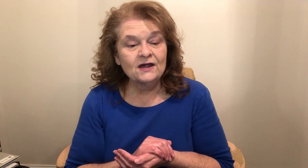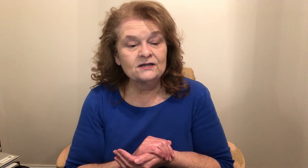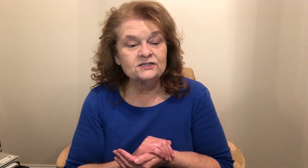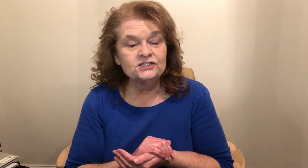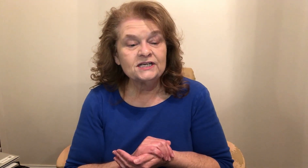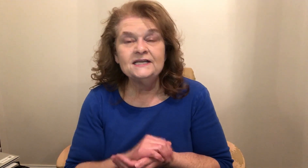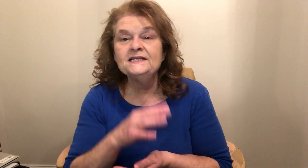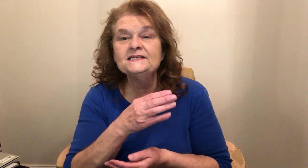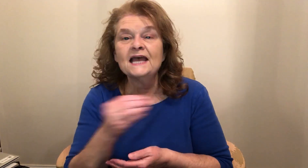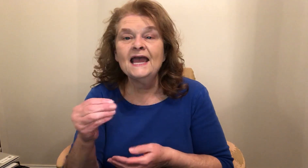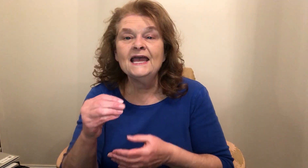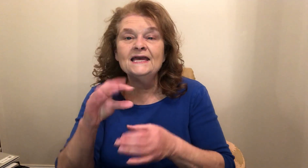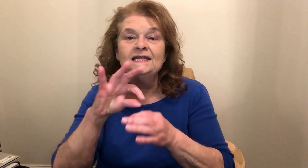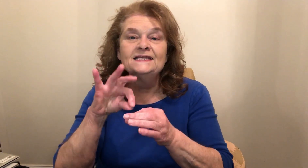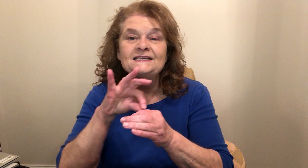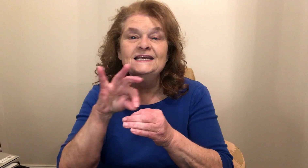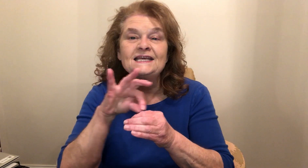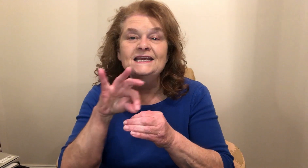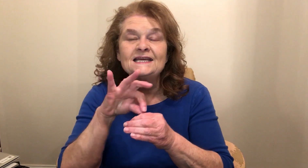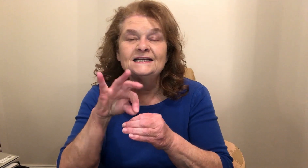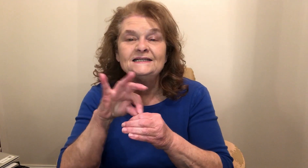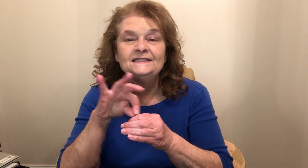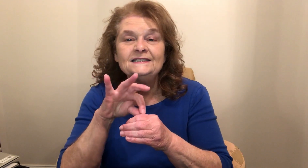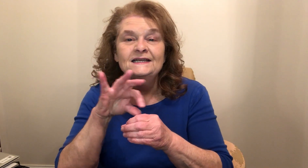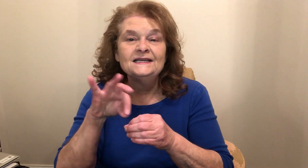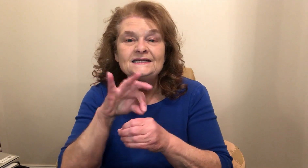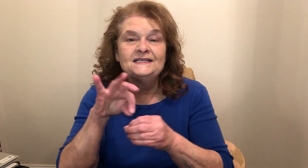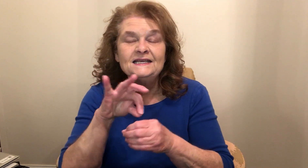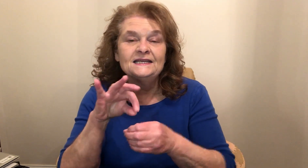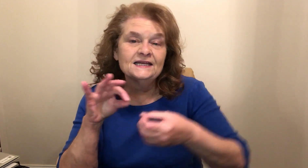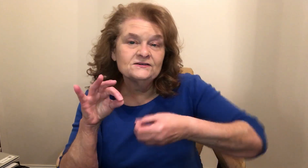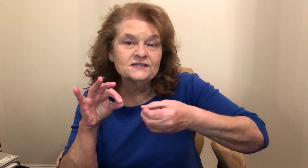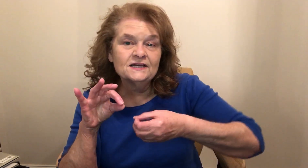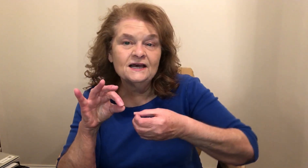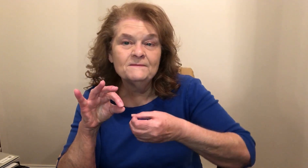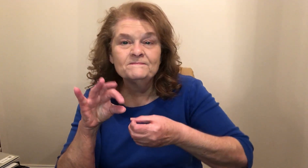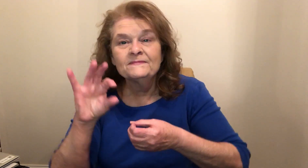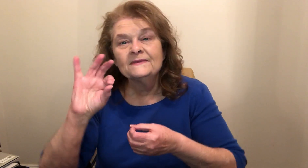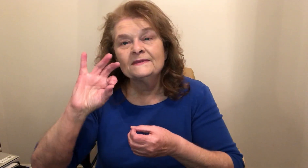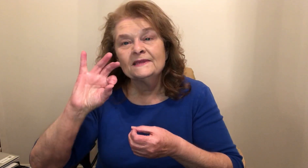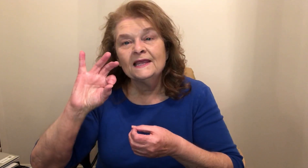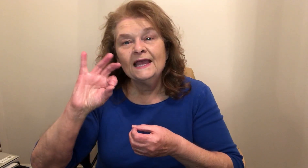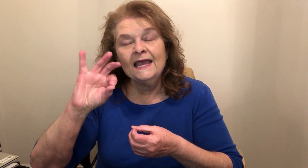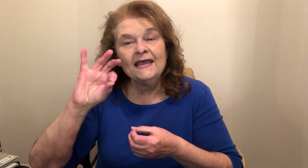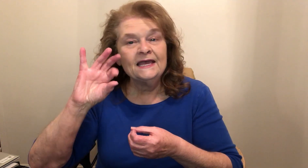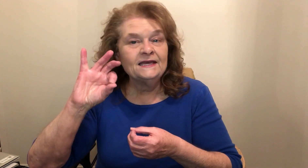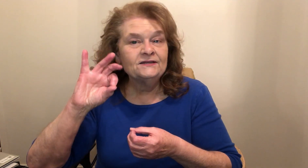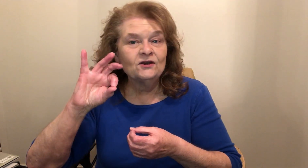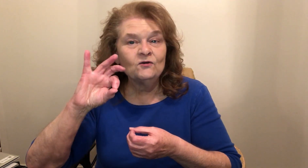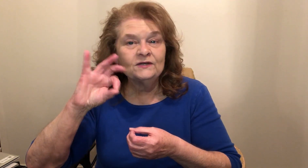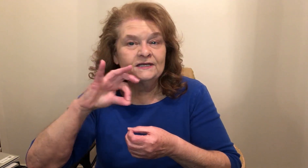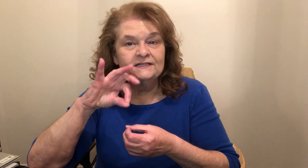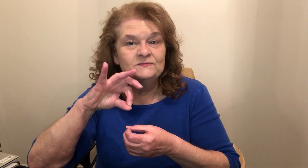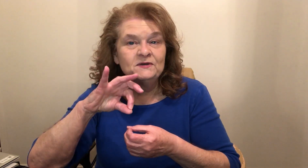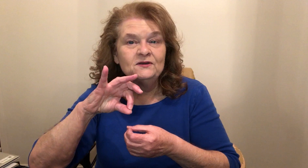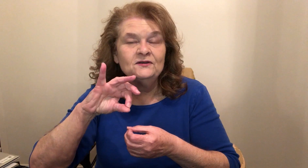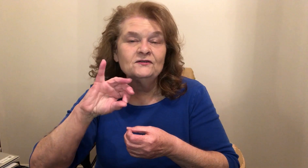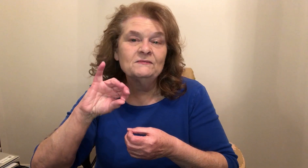Crackers, cheese, and tea. Tea, like here's the cup, and you're holding a spoon.